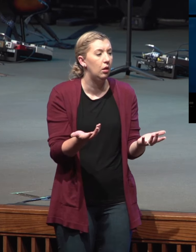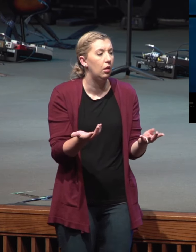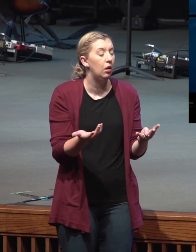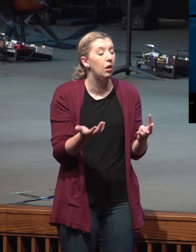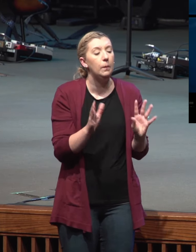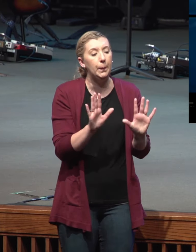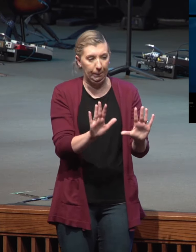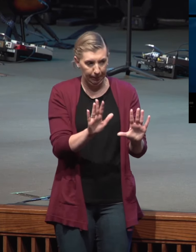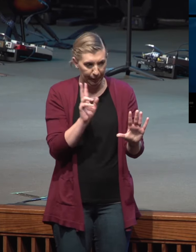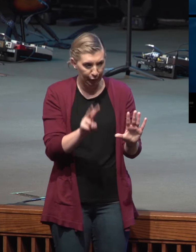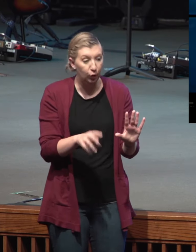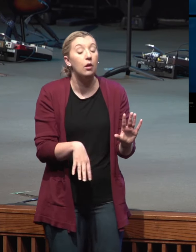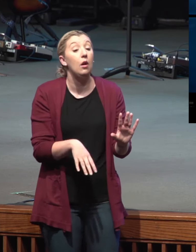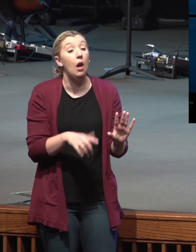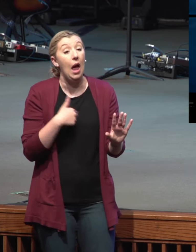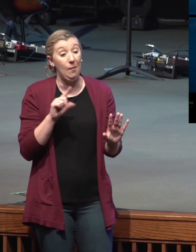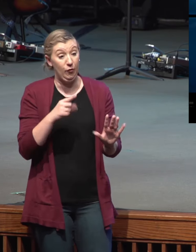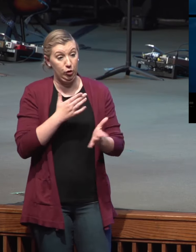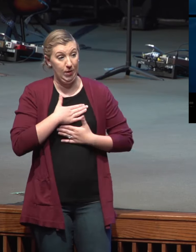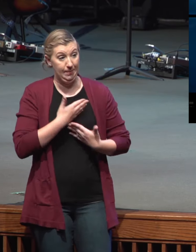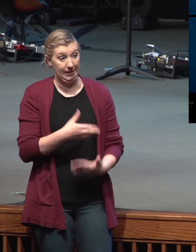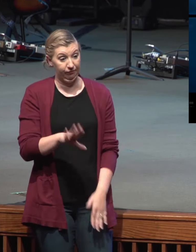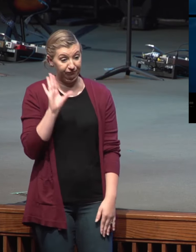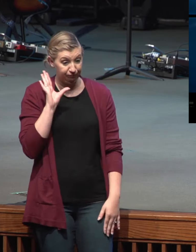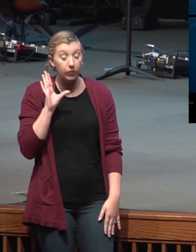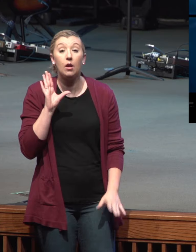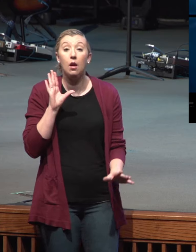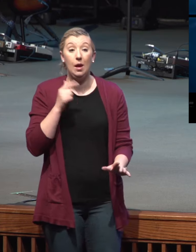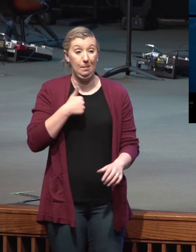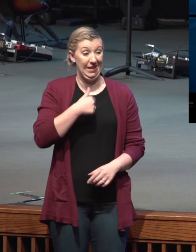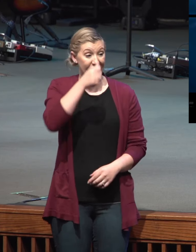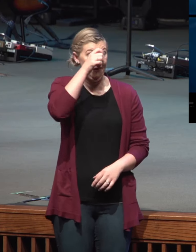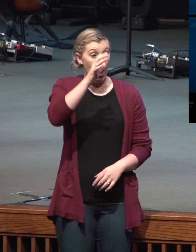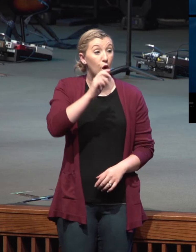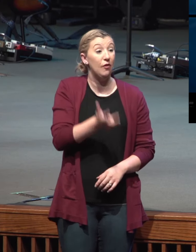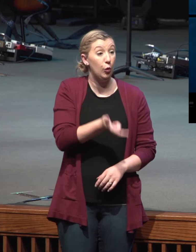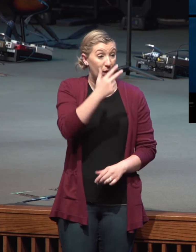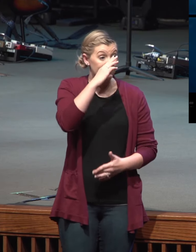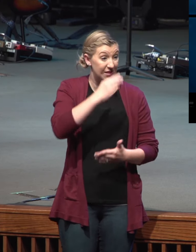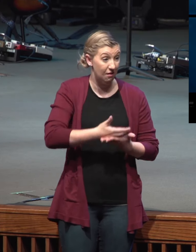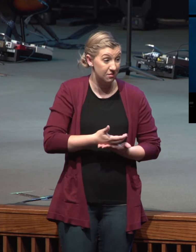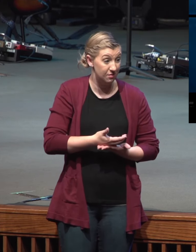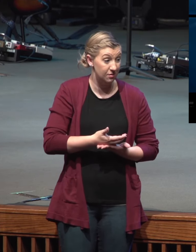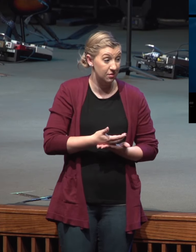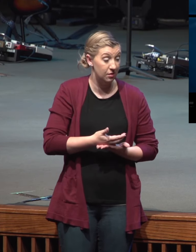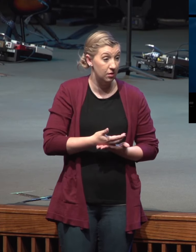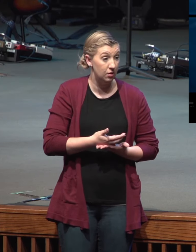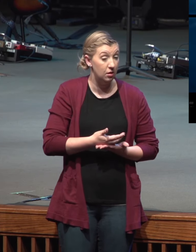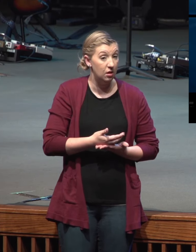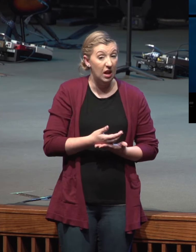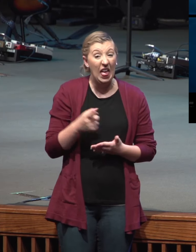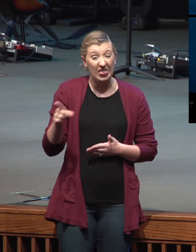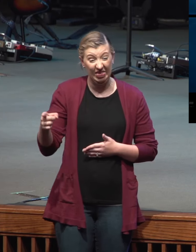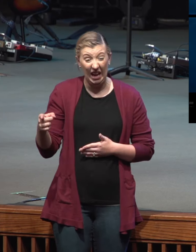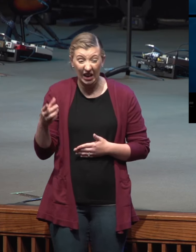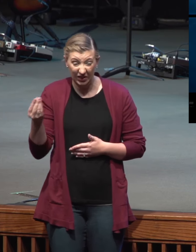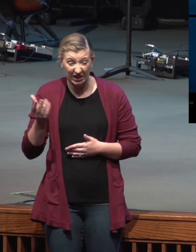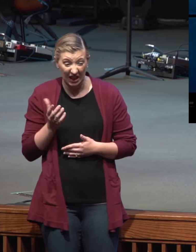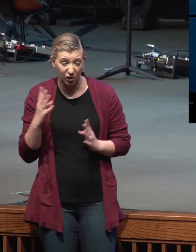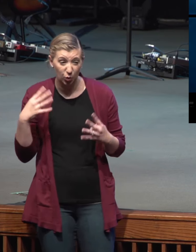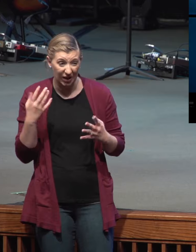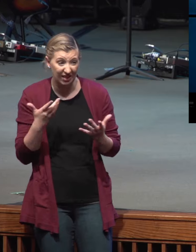Look, I will be the first to admit, as a father of three sons, I mean, they've said some crazy stuff